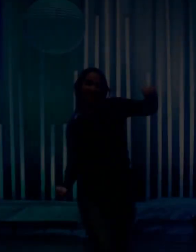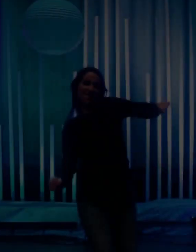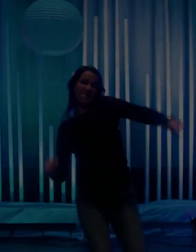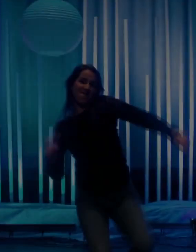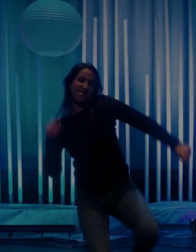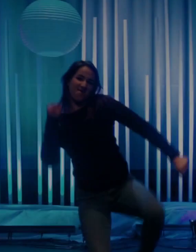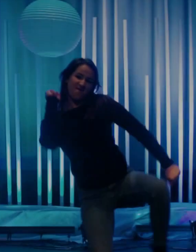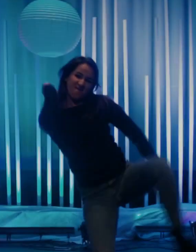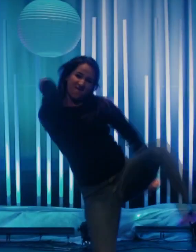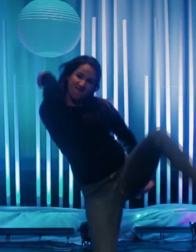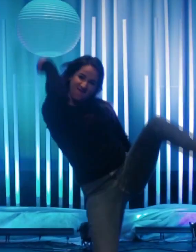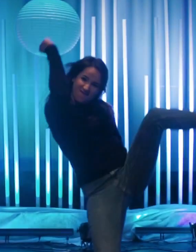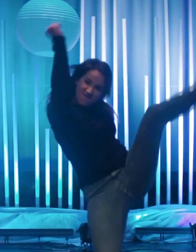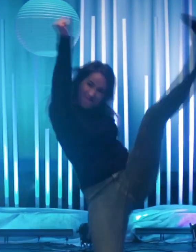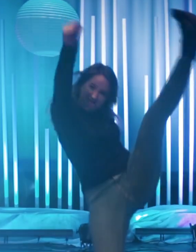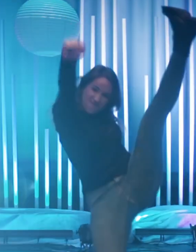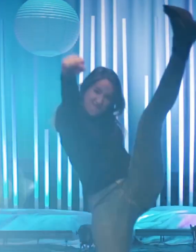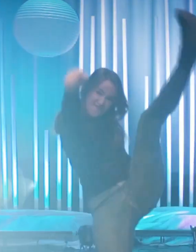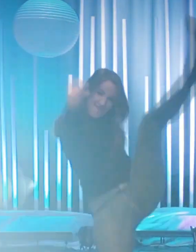He said, don't distract her.